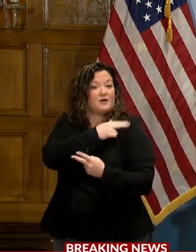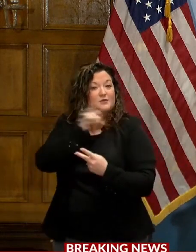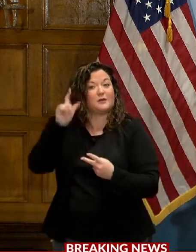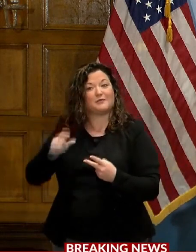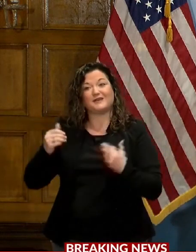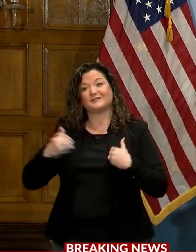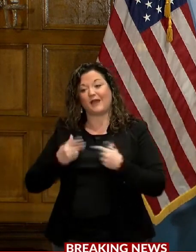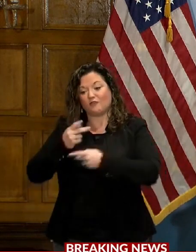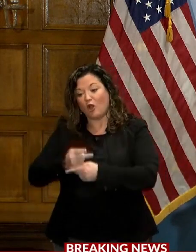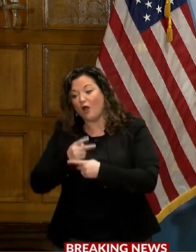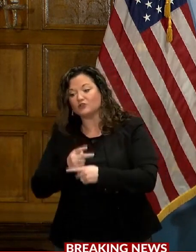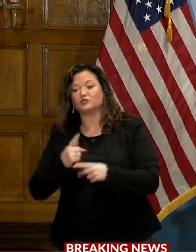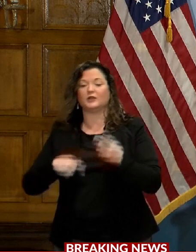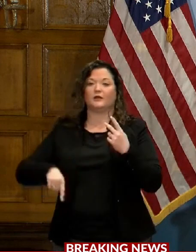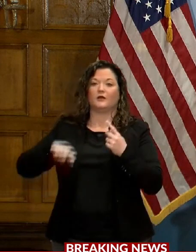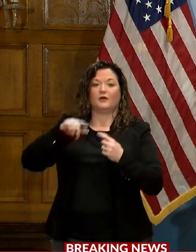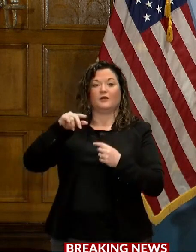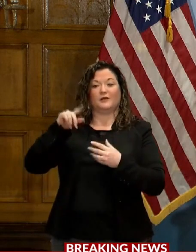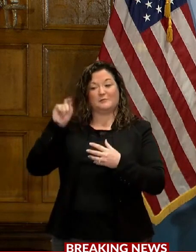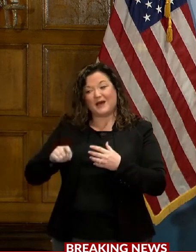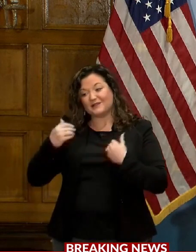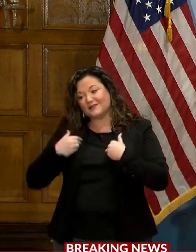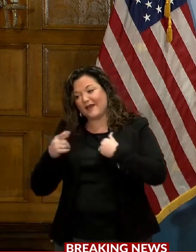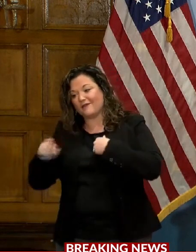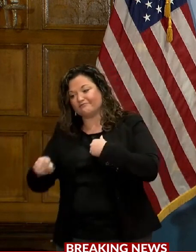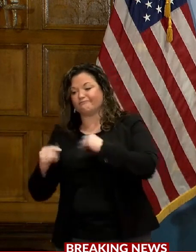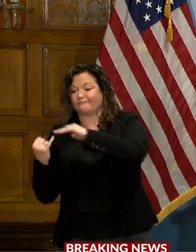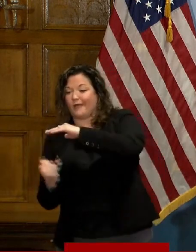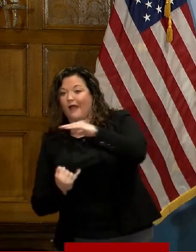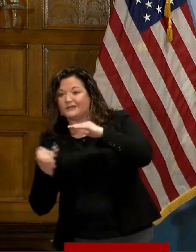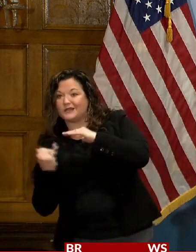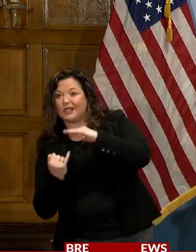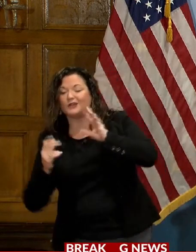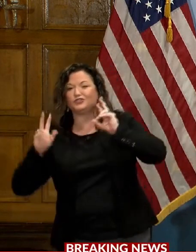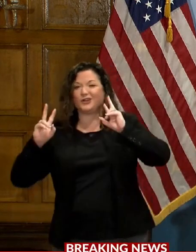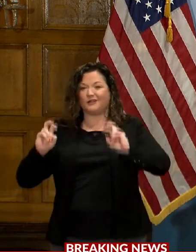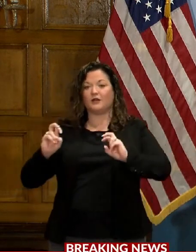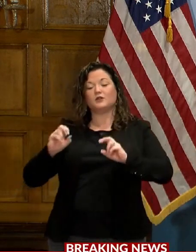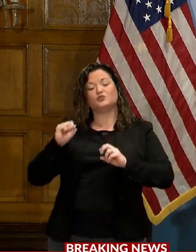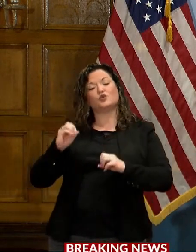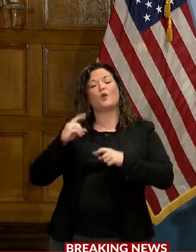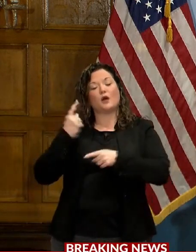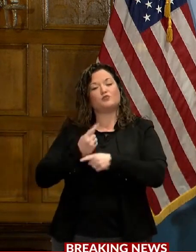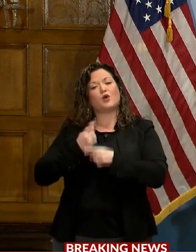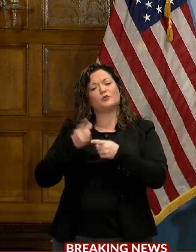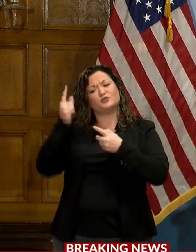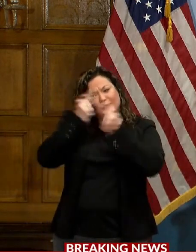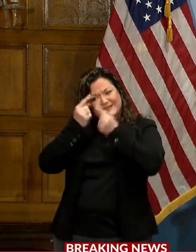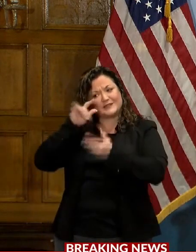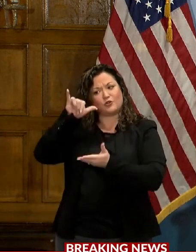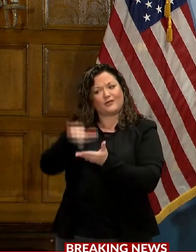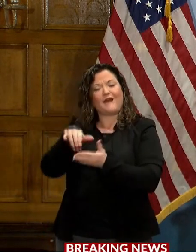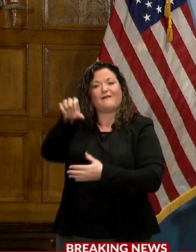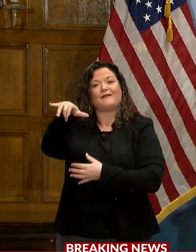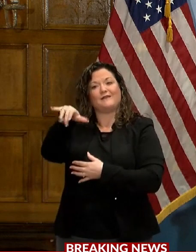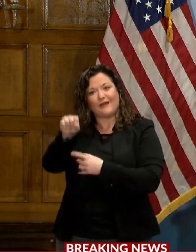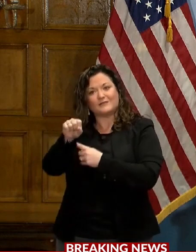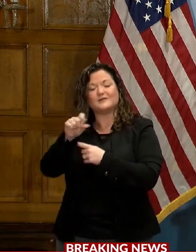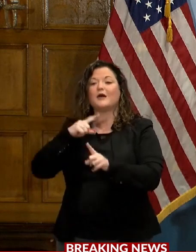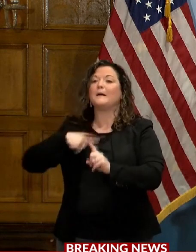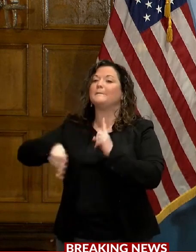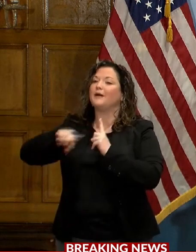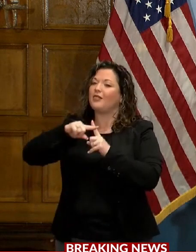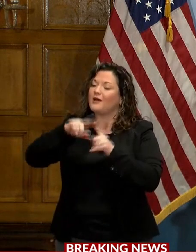have a level of isolation. And so it is appropriate to count that, but it's also important for everyone